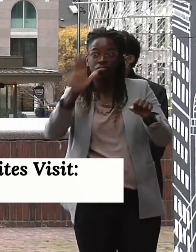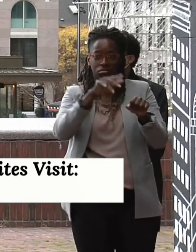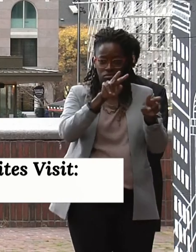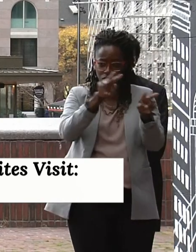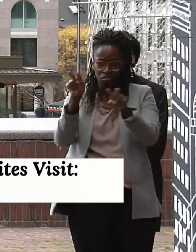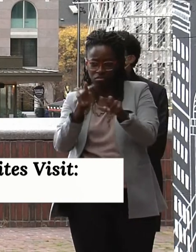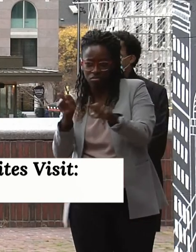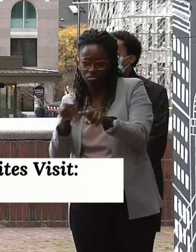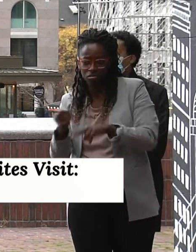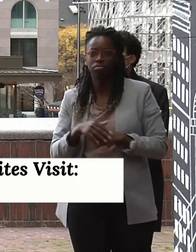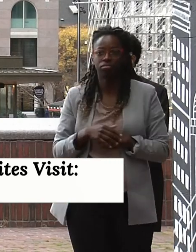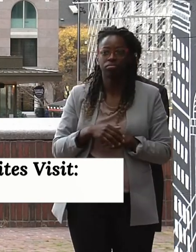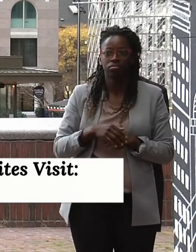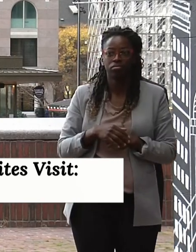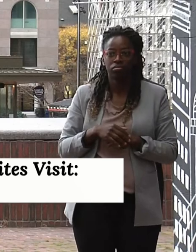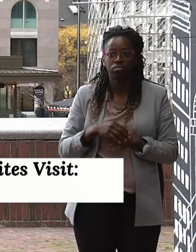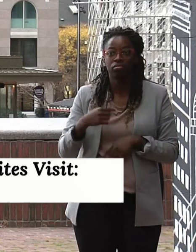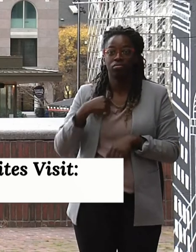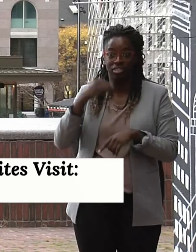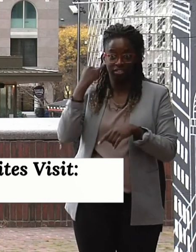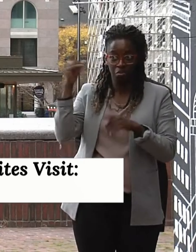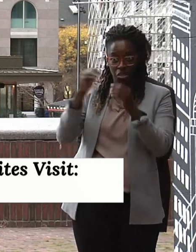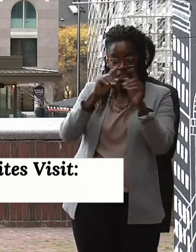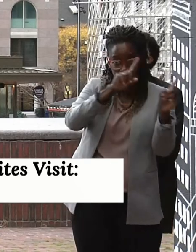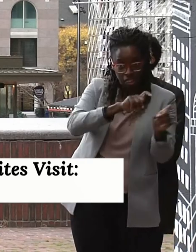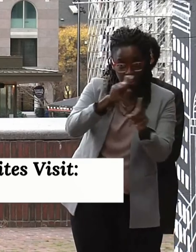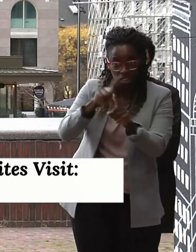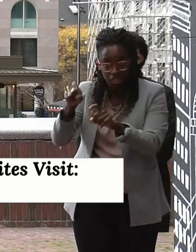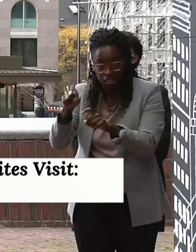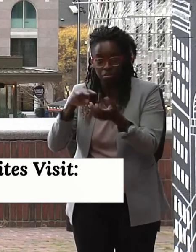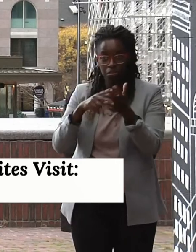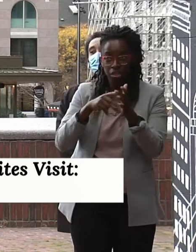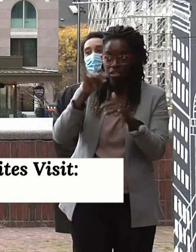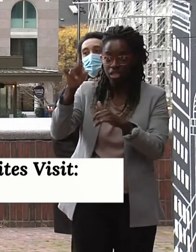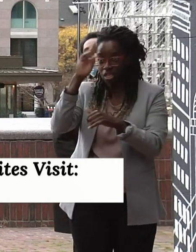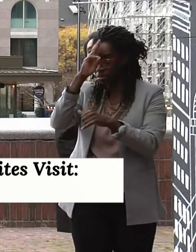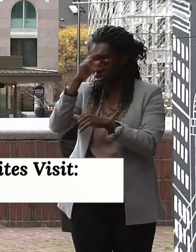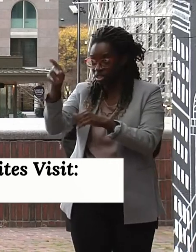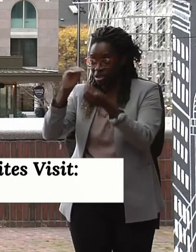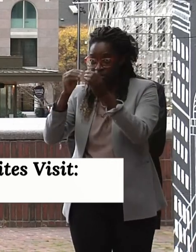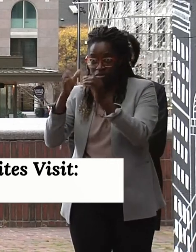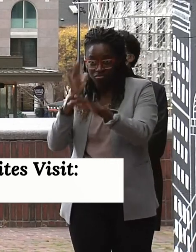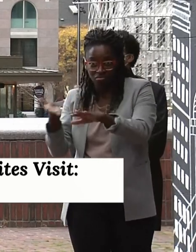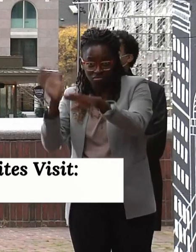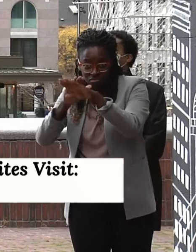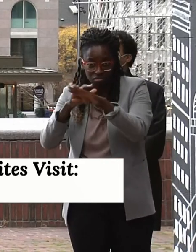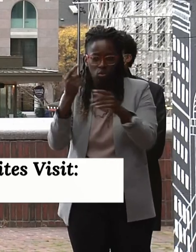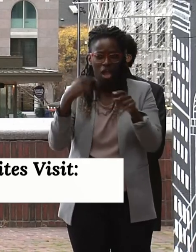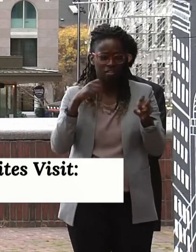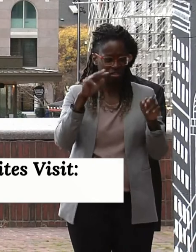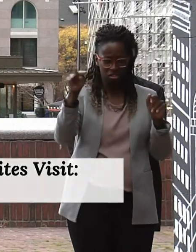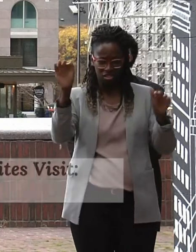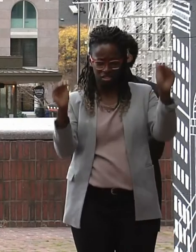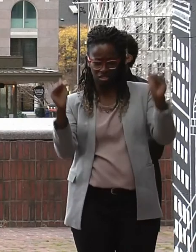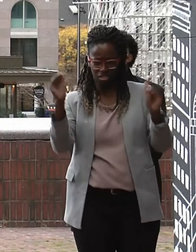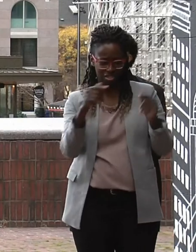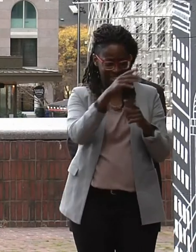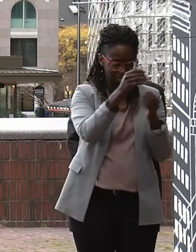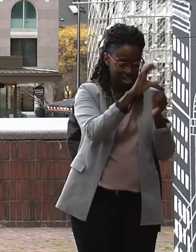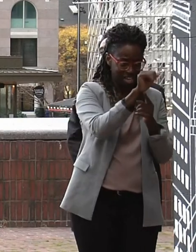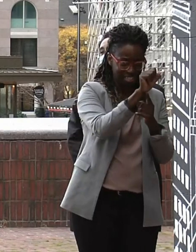ways of looking at it, including hospitalization. In the meantime, you can help strengthen our data and protect your family by getting